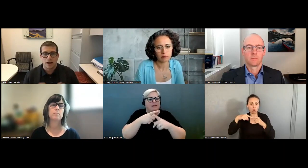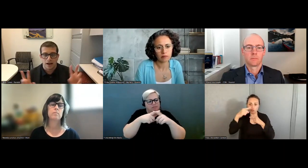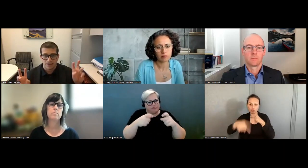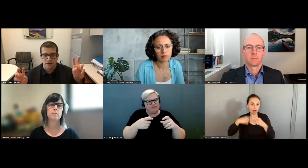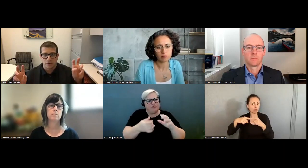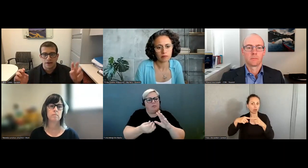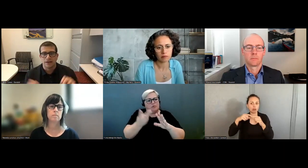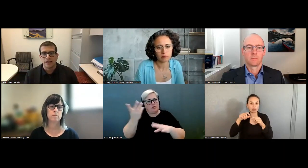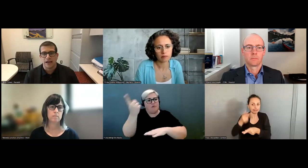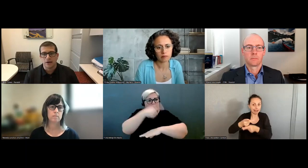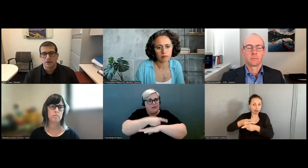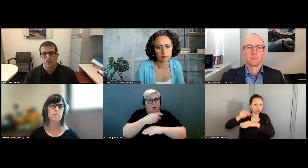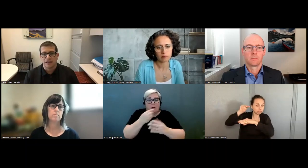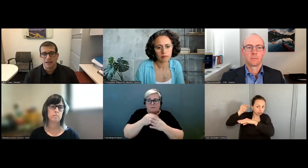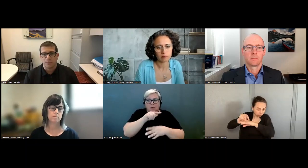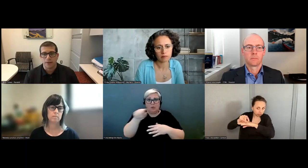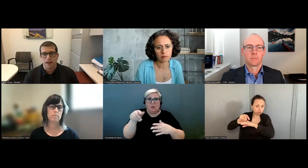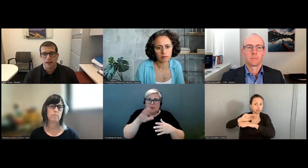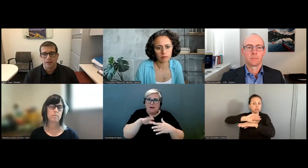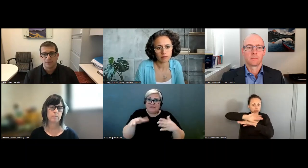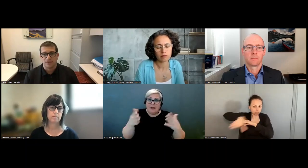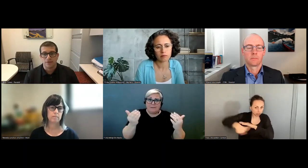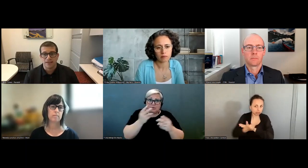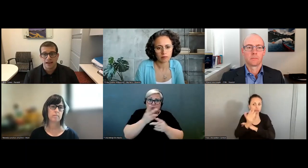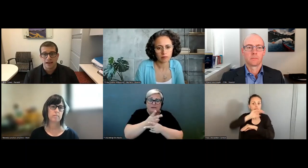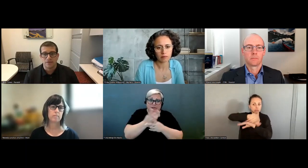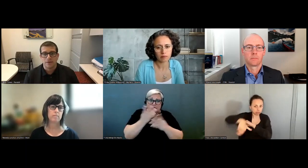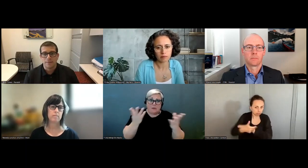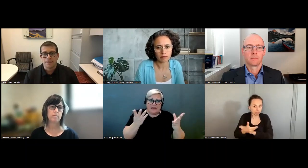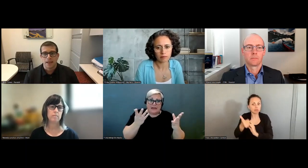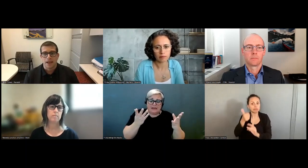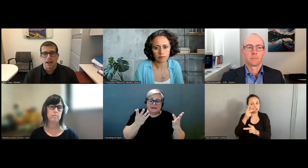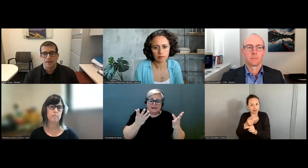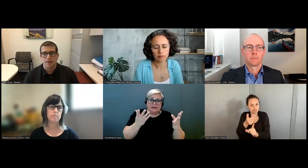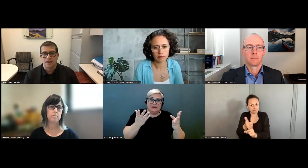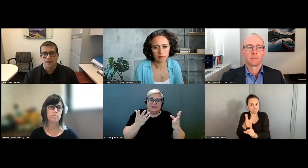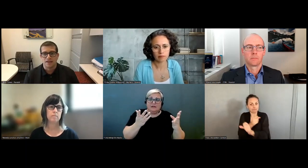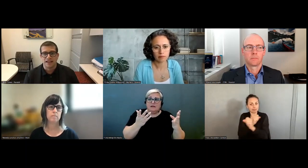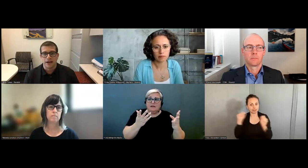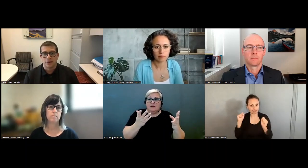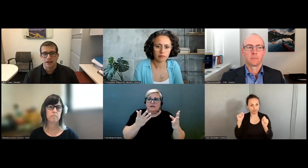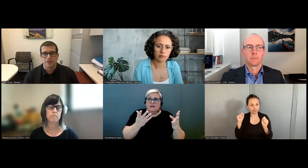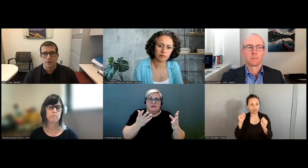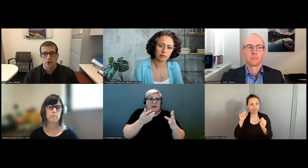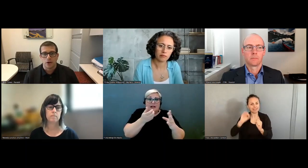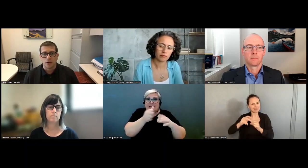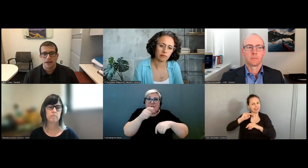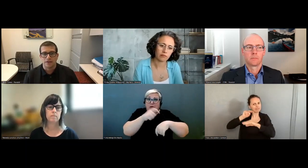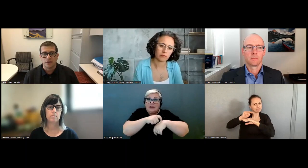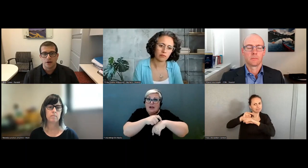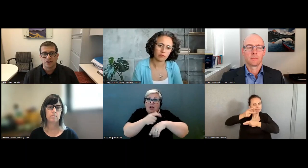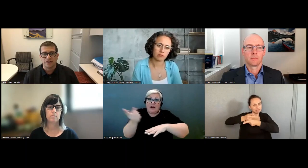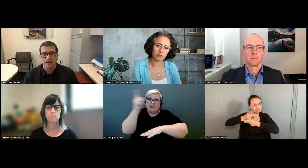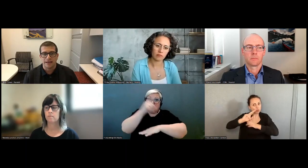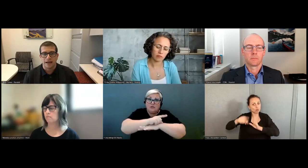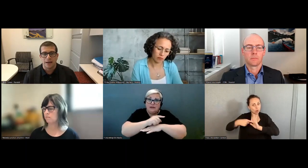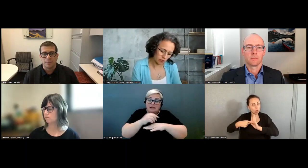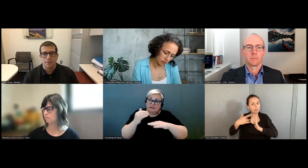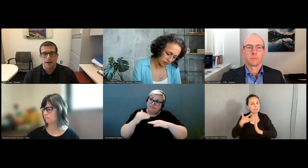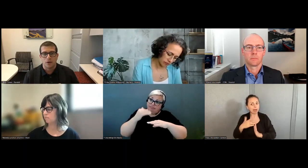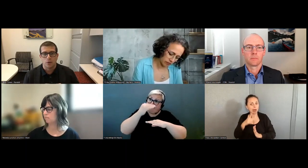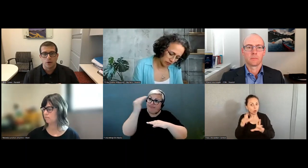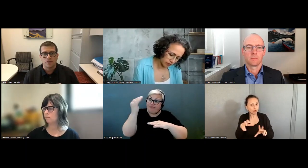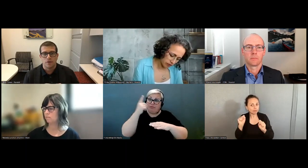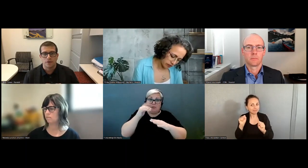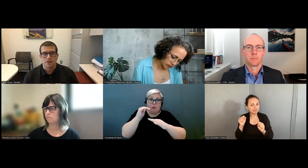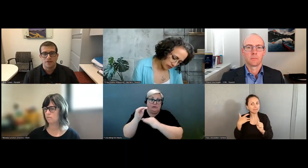round-the-clock, eyes-on care to keep themselves safe. And this caregiving role is largely taken up